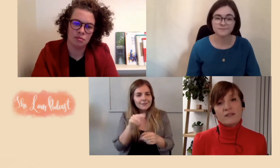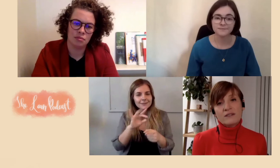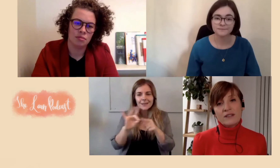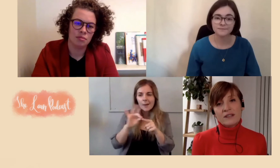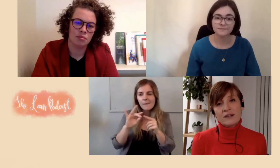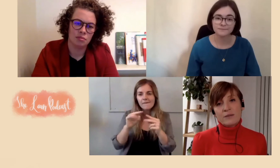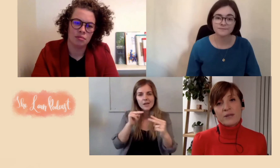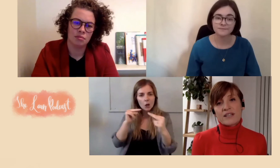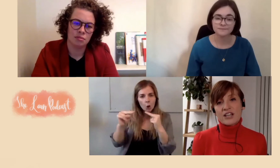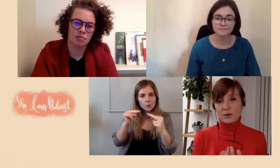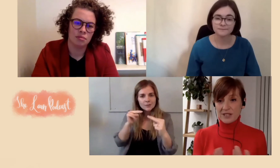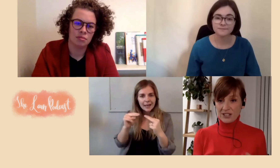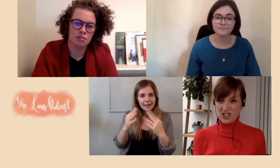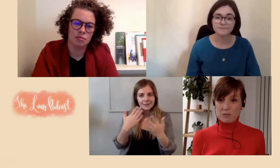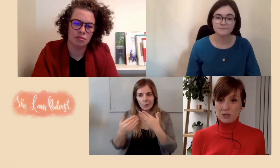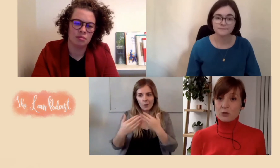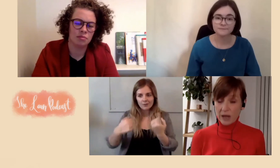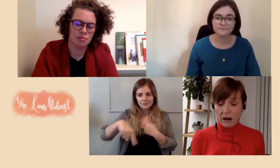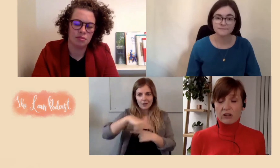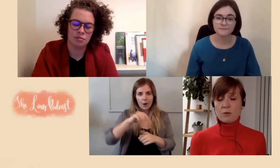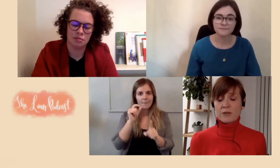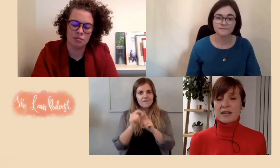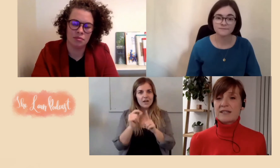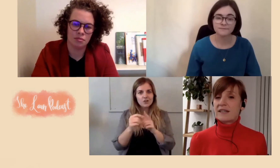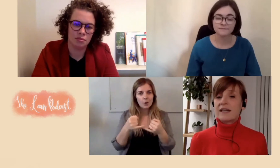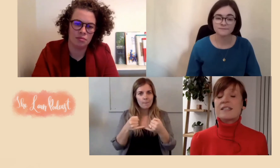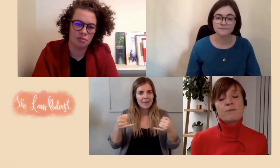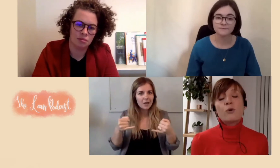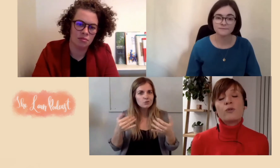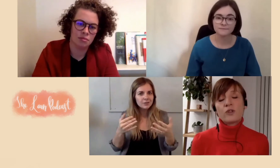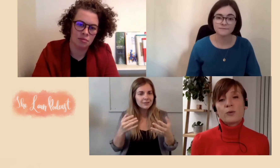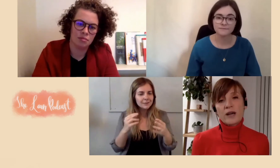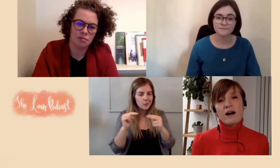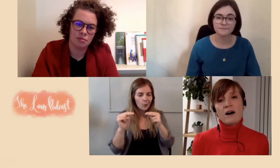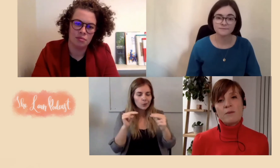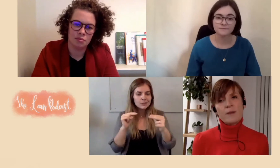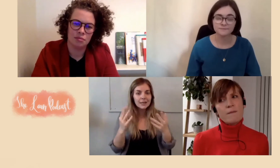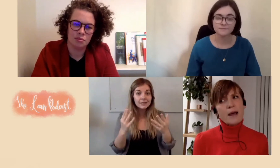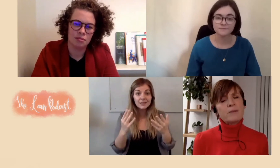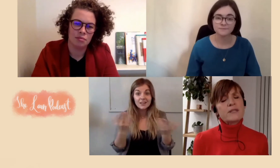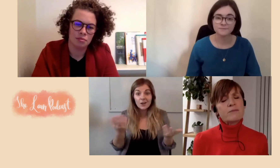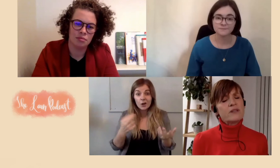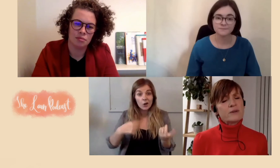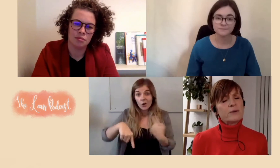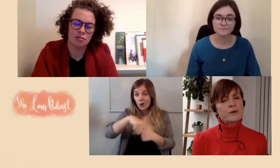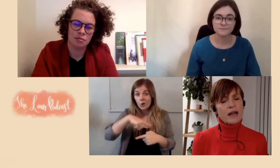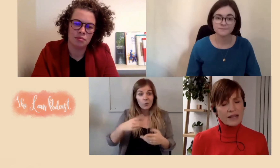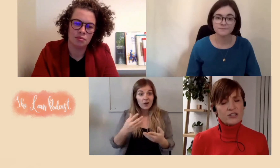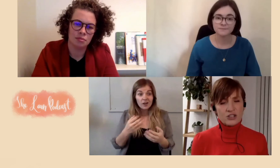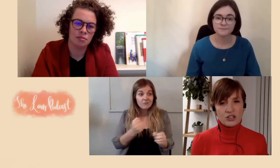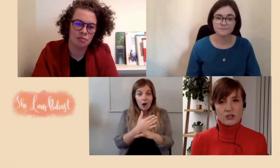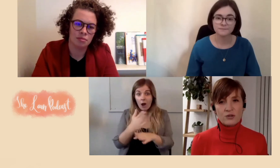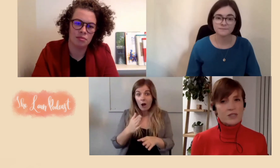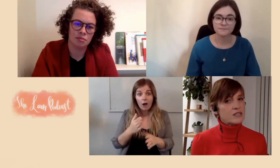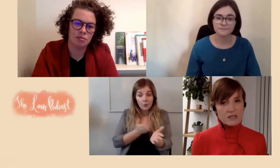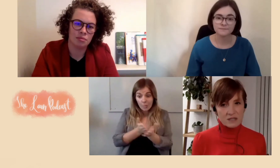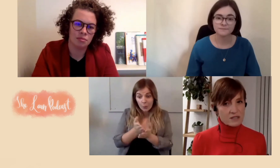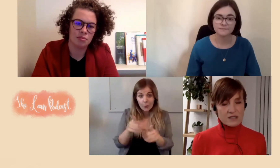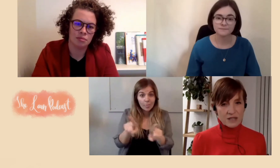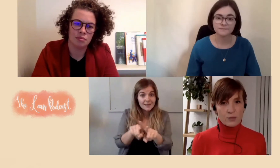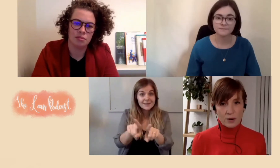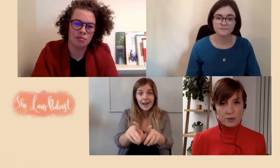about us negotiating those professional boundaries. And the fact is, we are all in the same boat. So, and